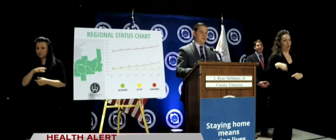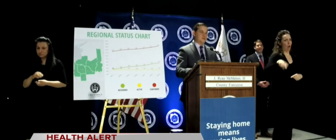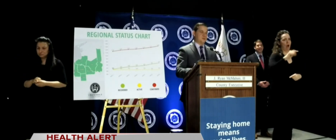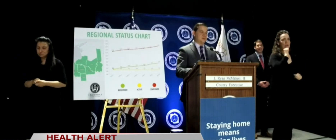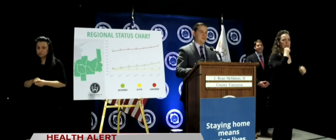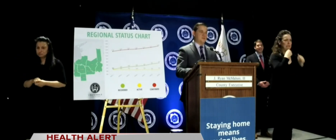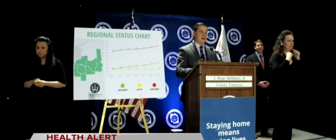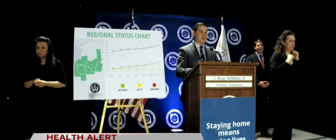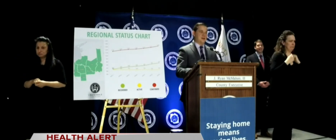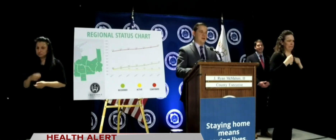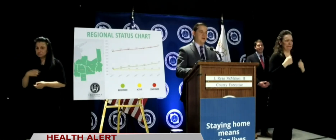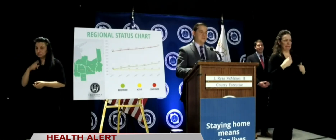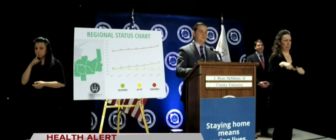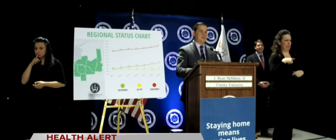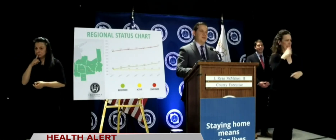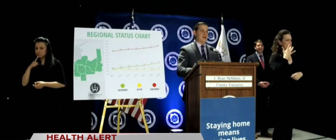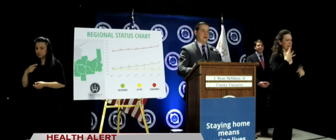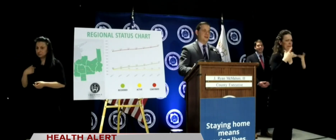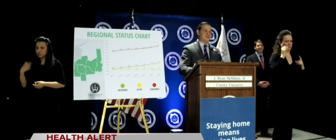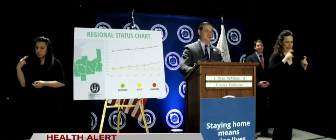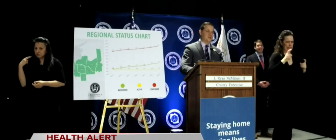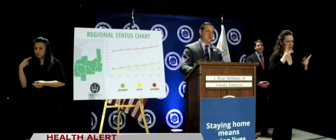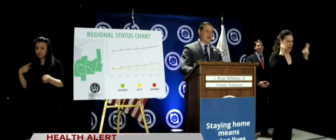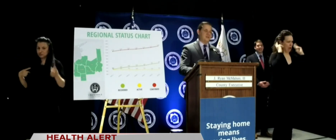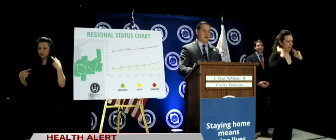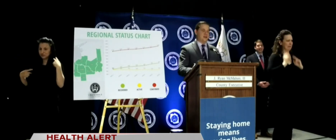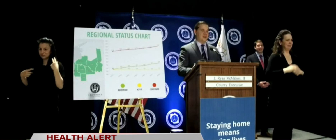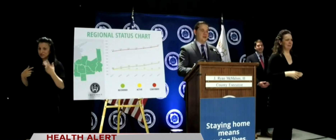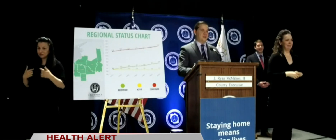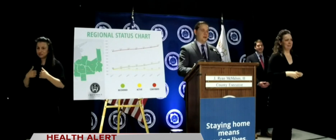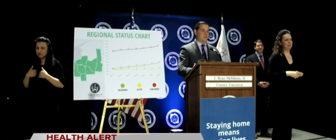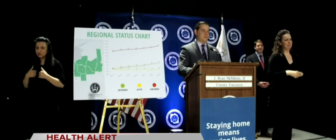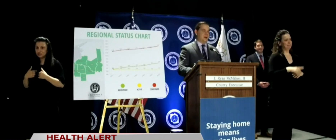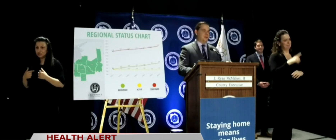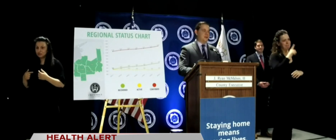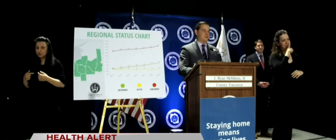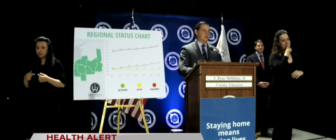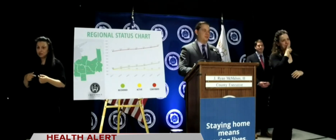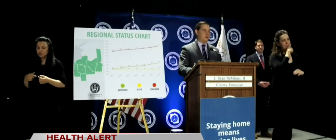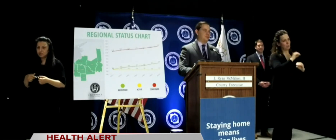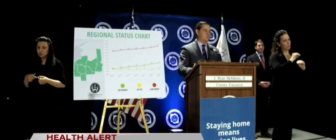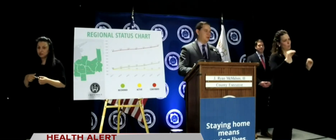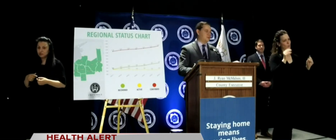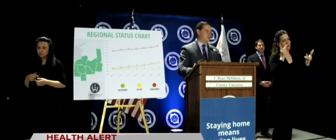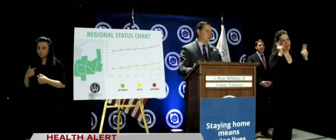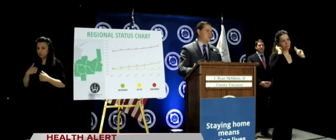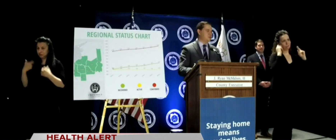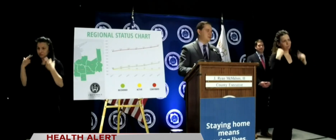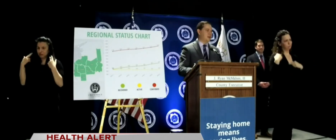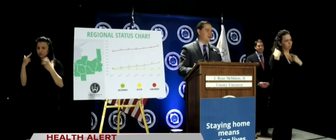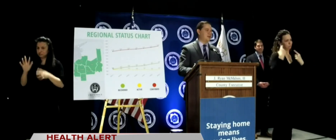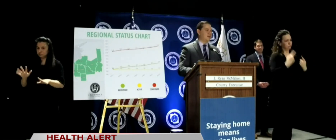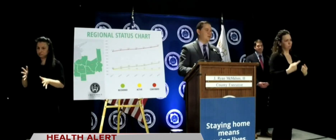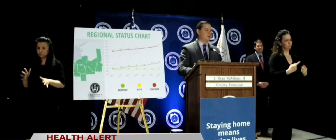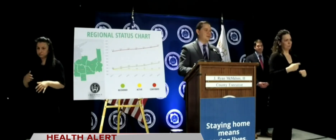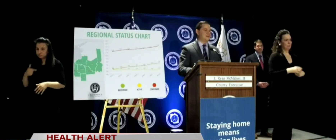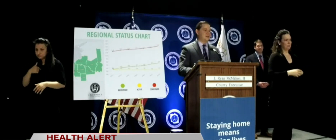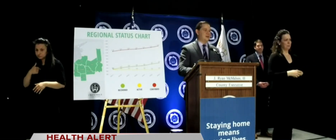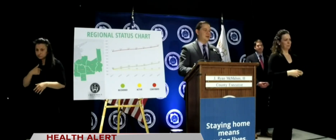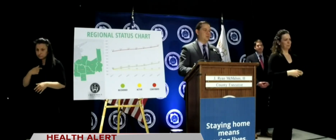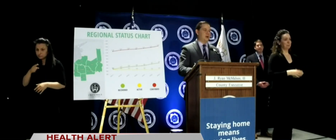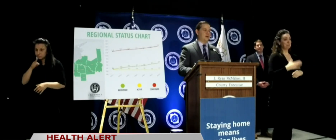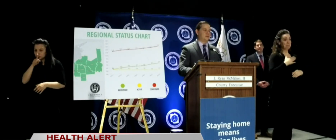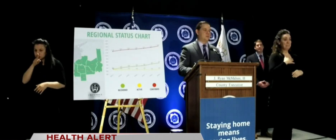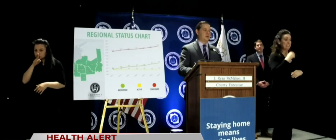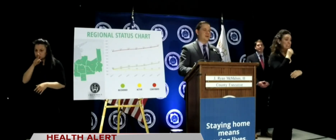where it looks like maybe they've gotten a haircut. I can assure you I haven't gotten a haircut. I'm not going to give out all my trademark secrets today related to